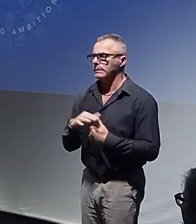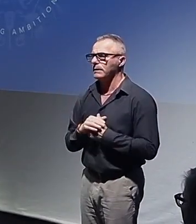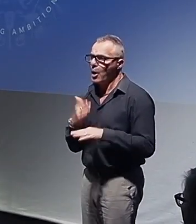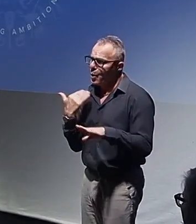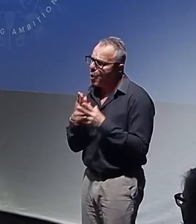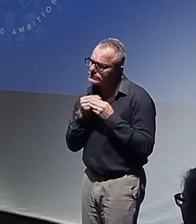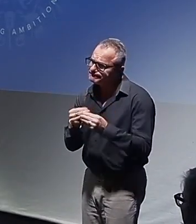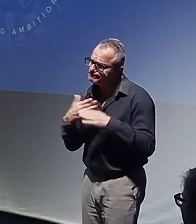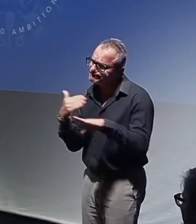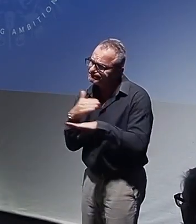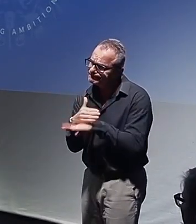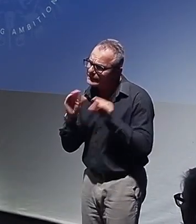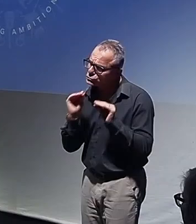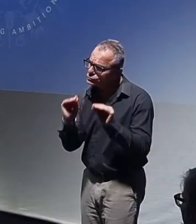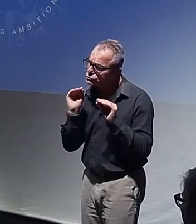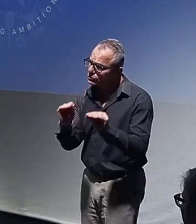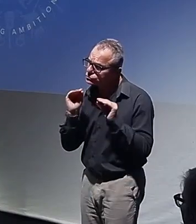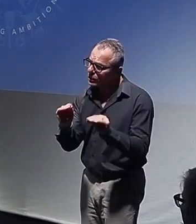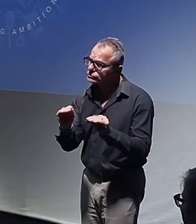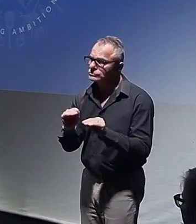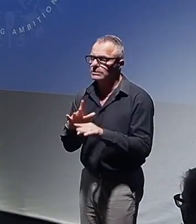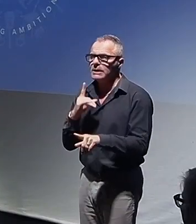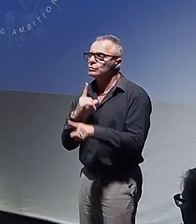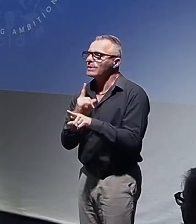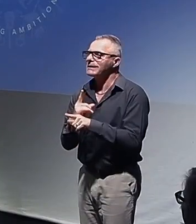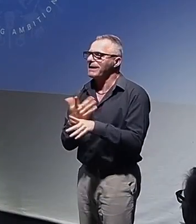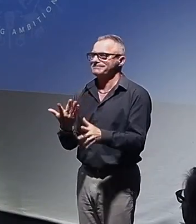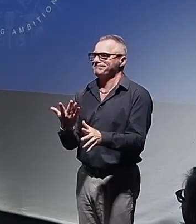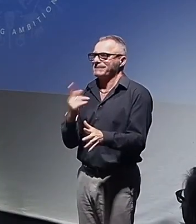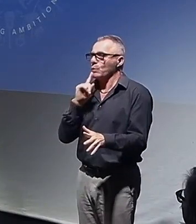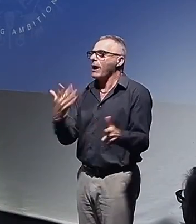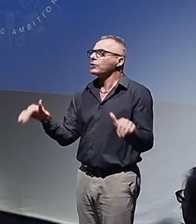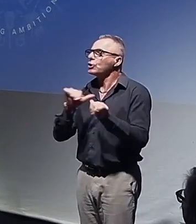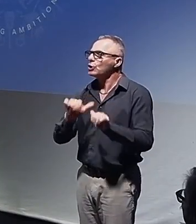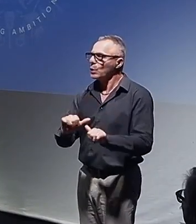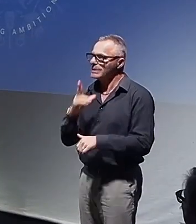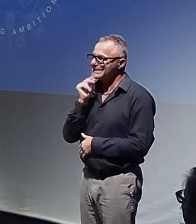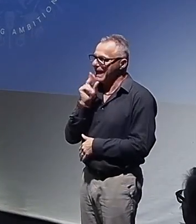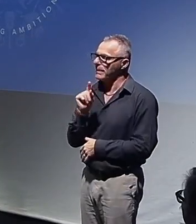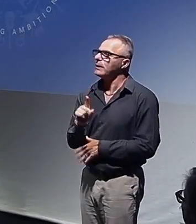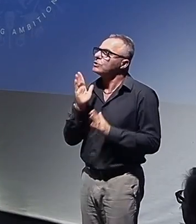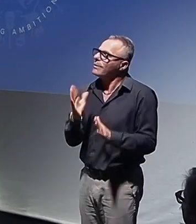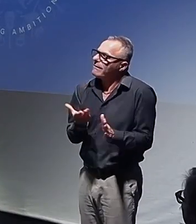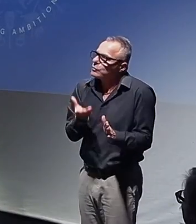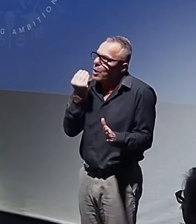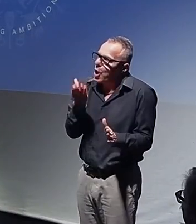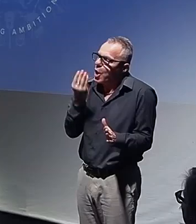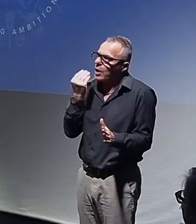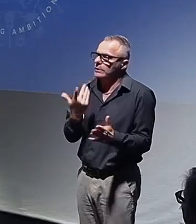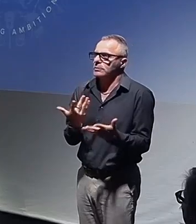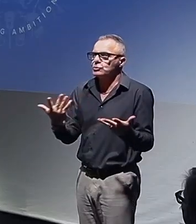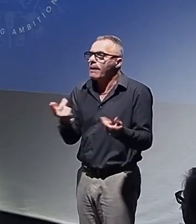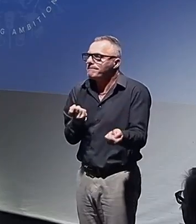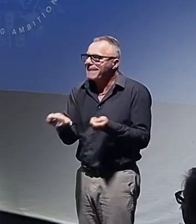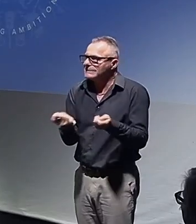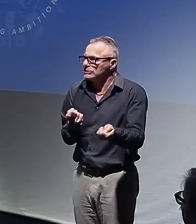worked with him and coached him, about you never cure yourself around your stammer. It's something that you learn abilities to